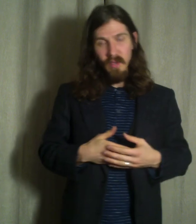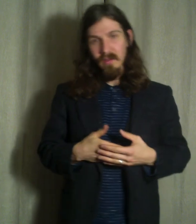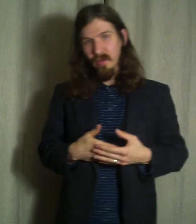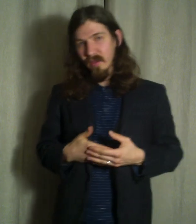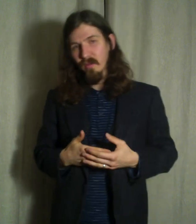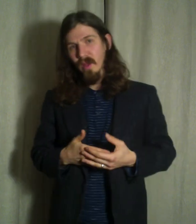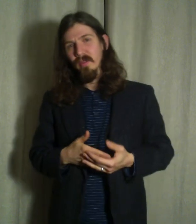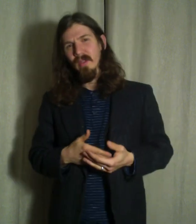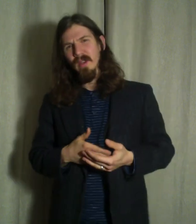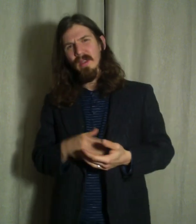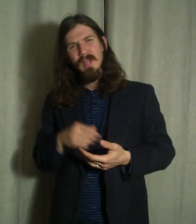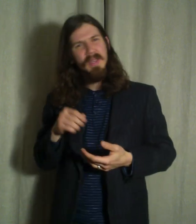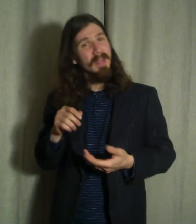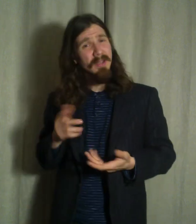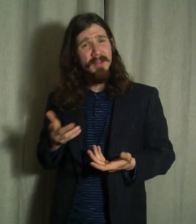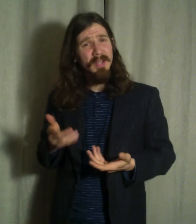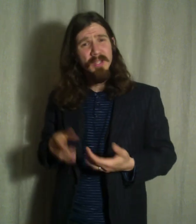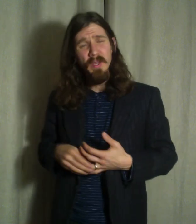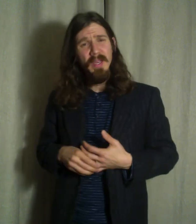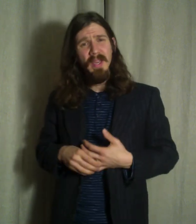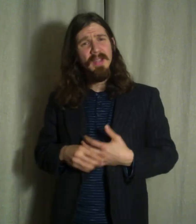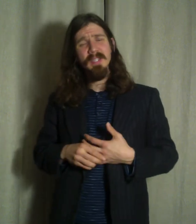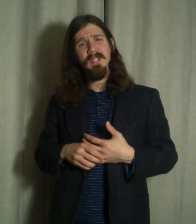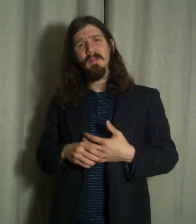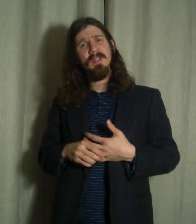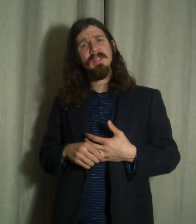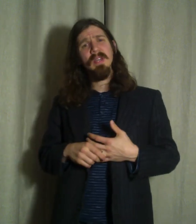the thing rather than getting good at tweaking endlessly, because